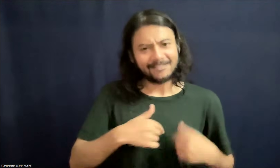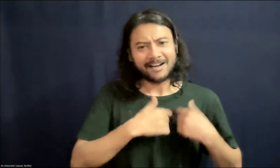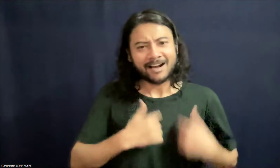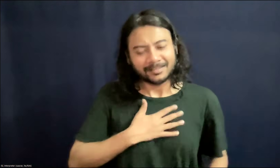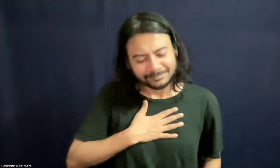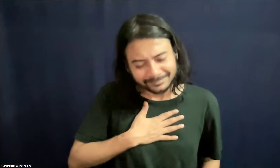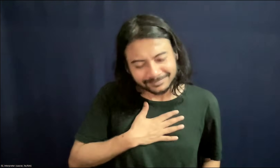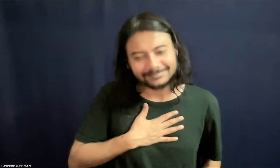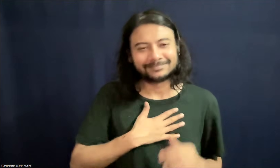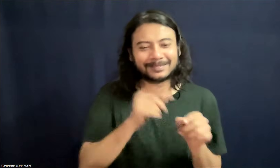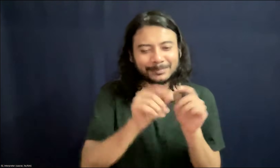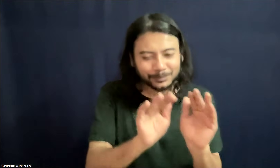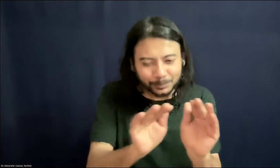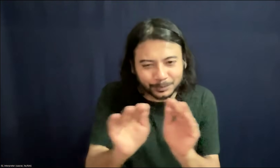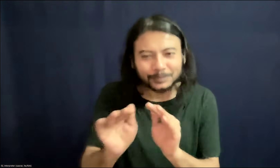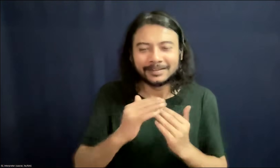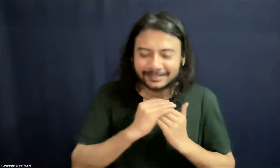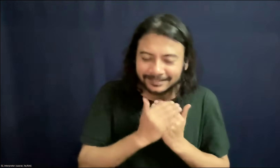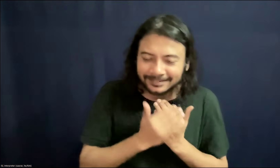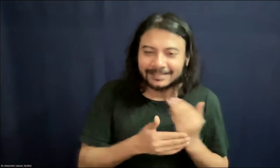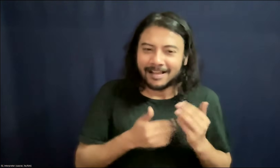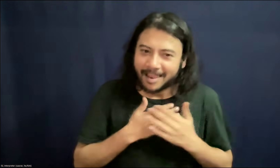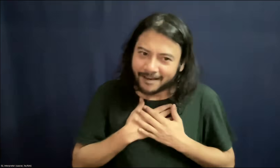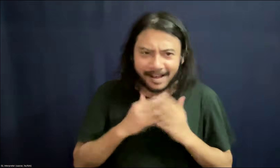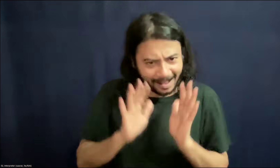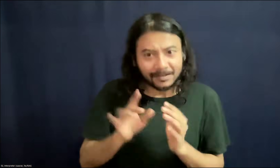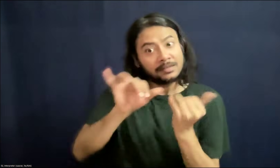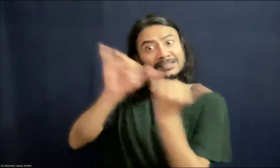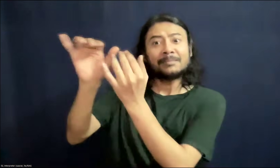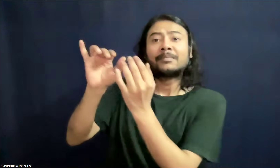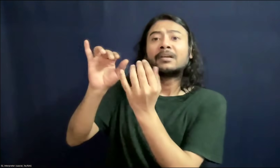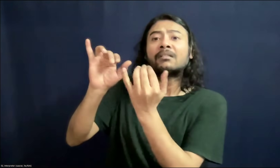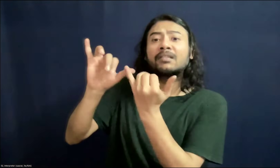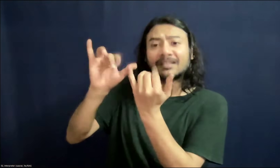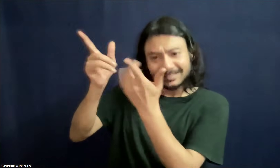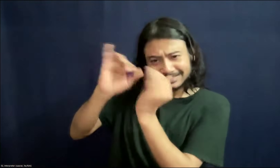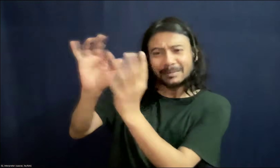kindness. So quality is there, but the quantity is not the same.